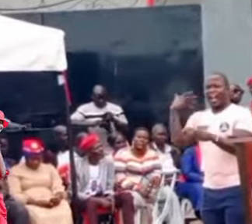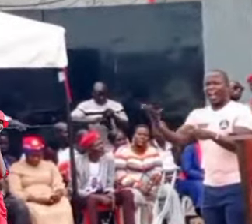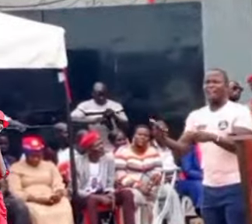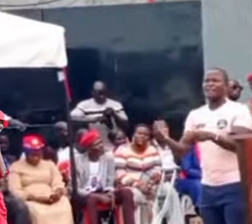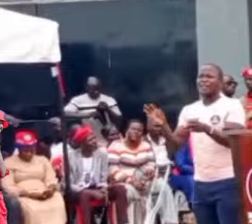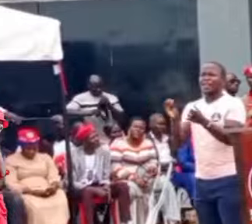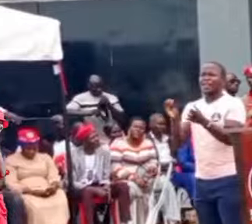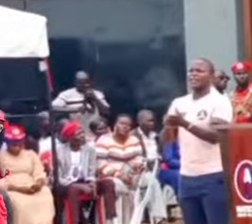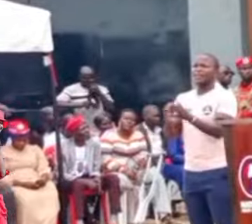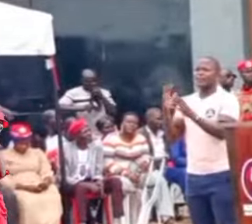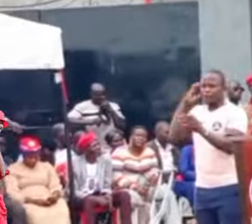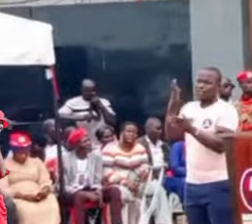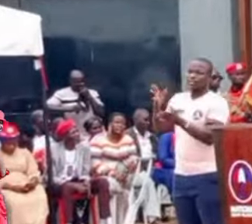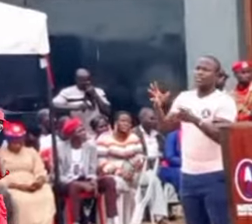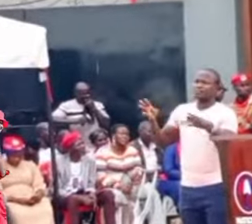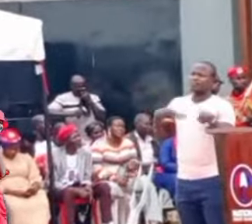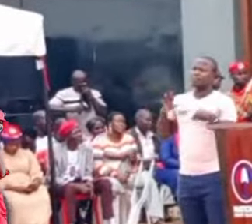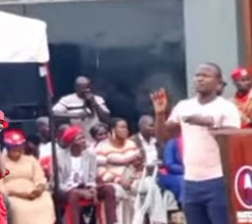ebisango byebatalina